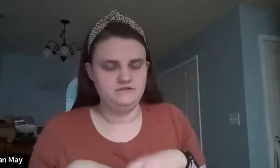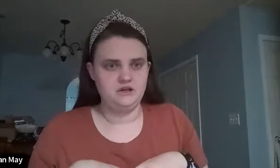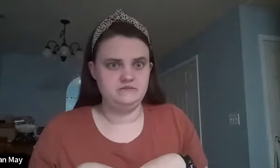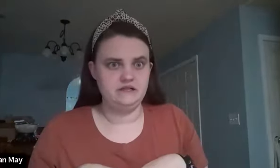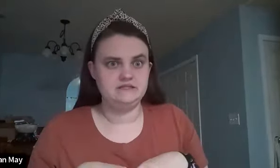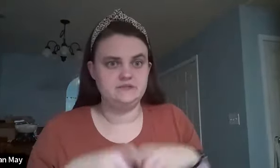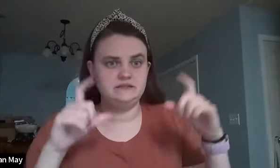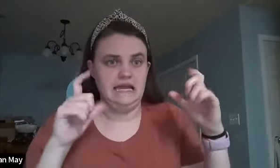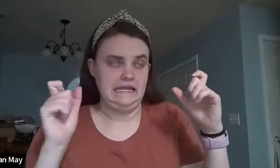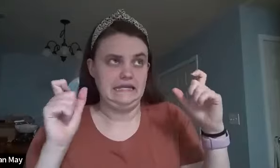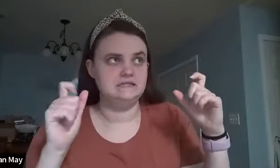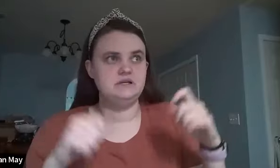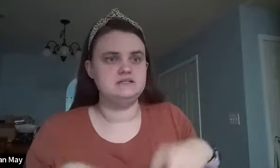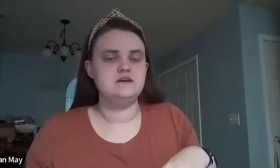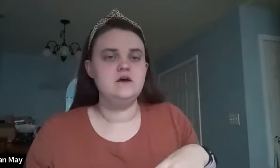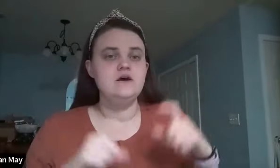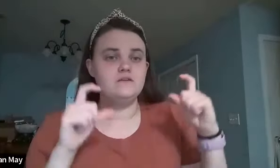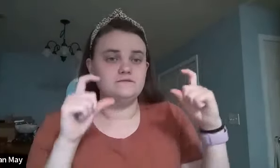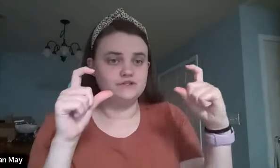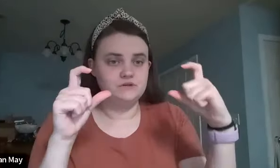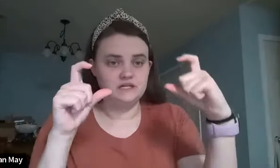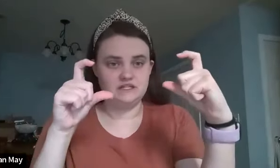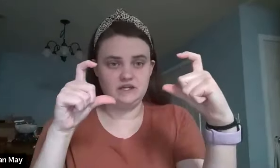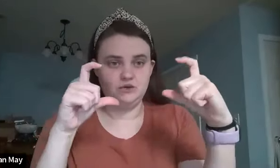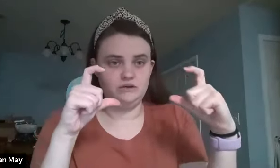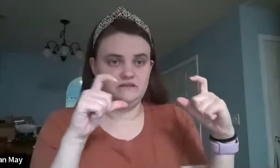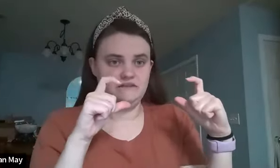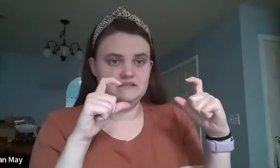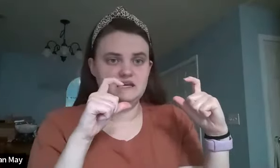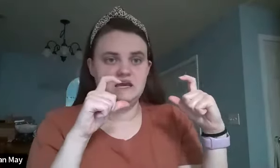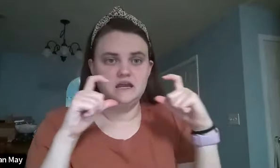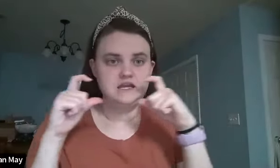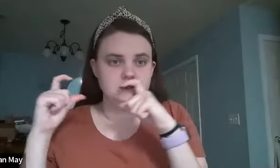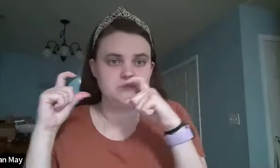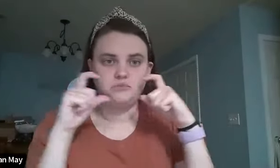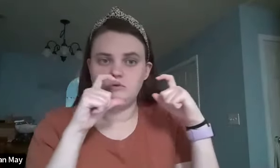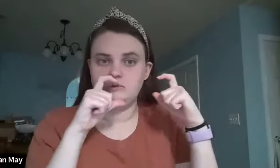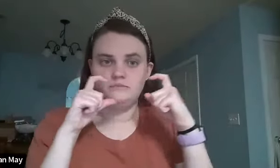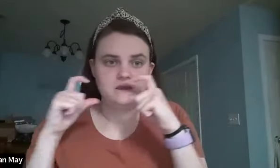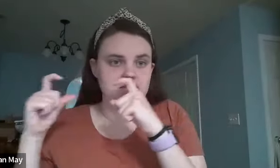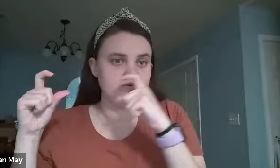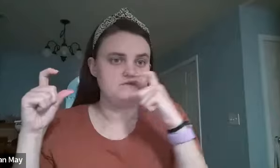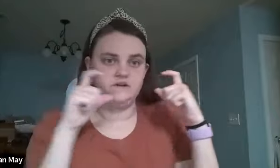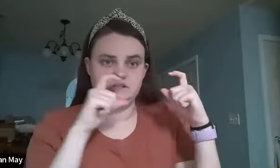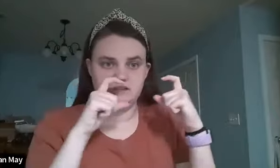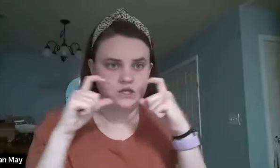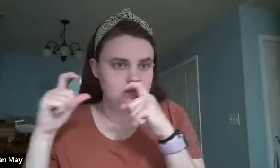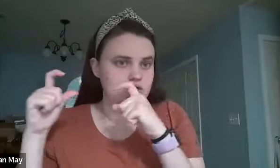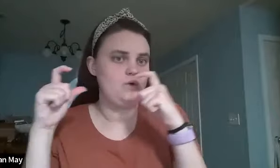your hands placed. The first one is like you're holding it like this, and you're gonna burrow back and forth in front of your teeth.